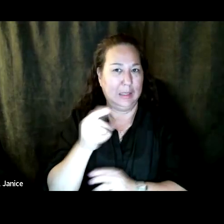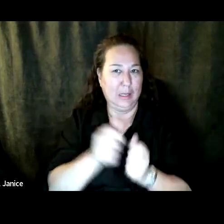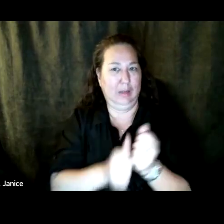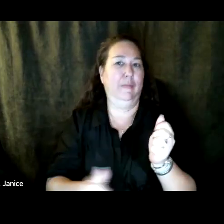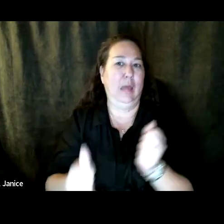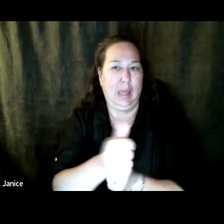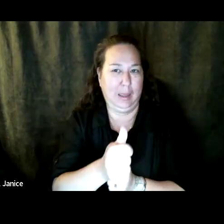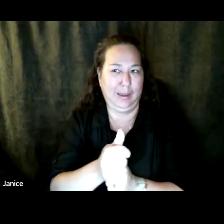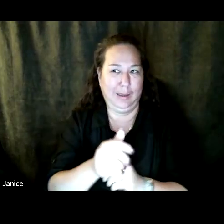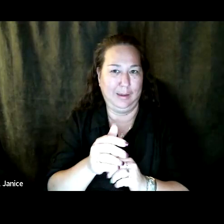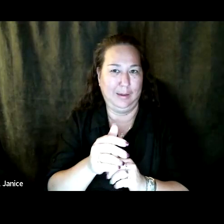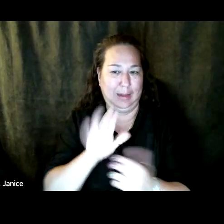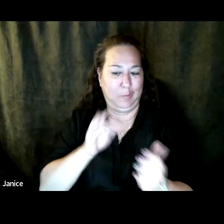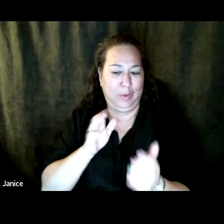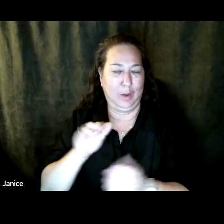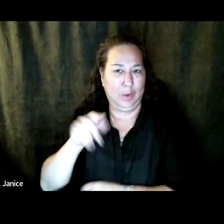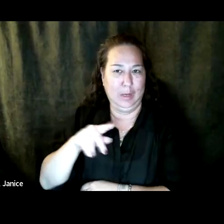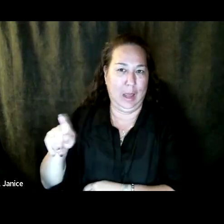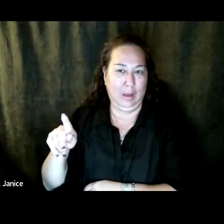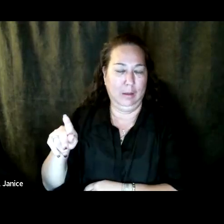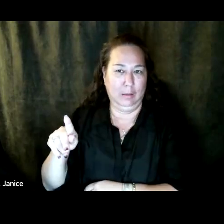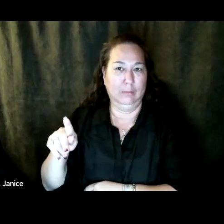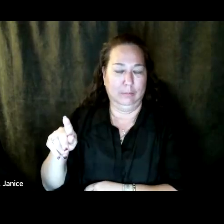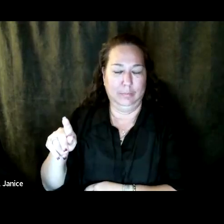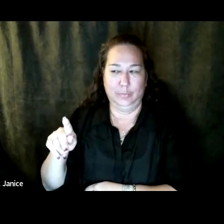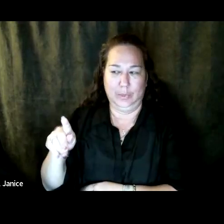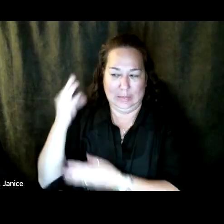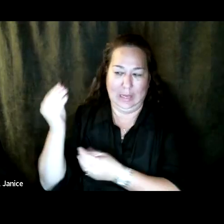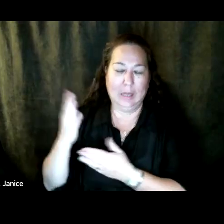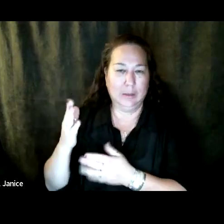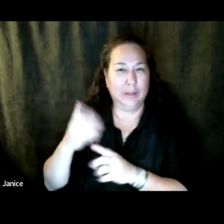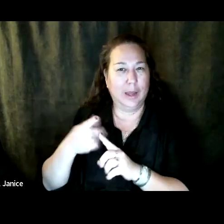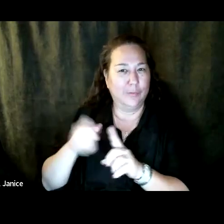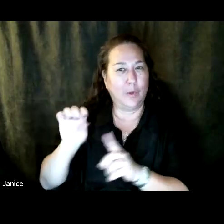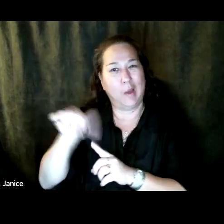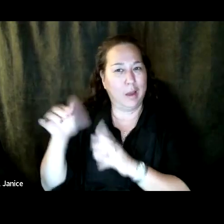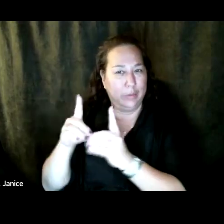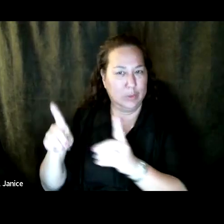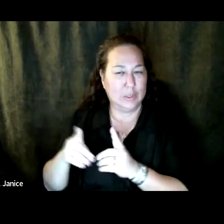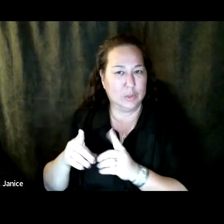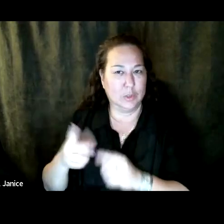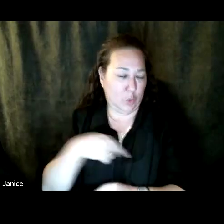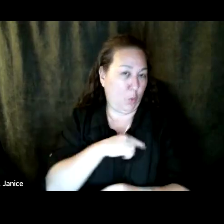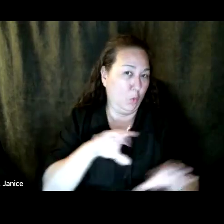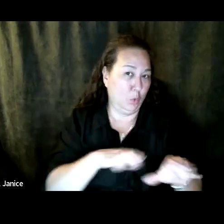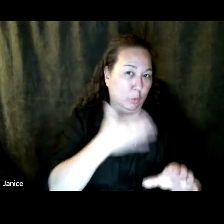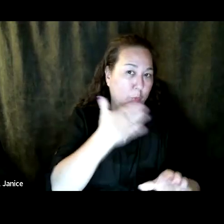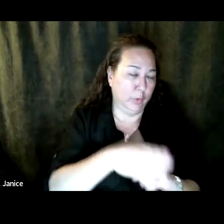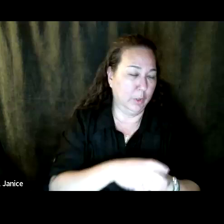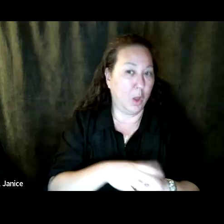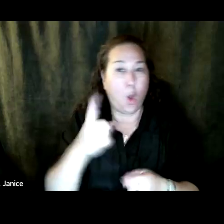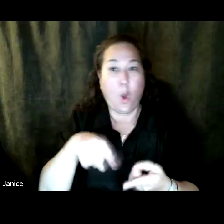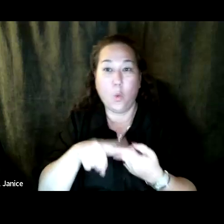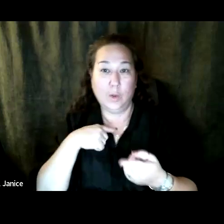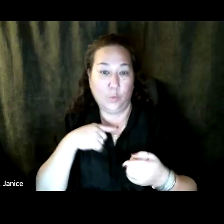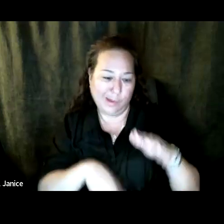of where they would see other districts about a week in. So on that front, I think we are doing quite well. Once we get that to 100%